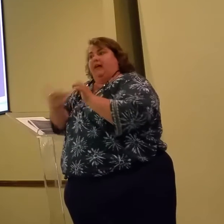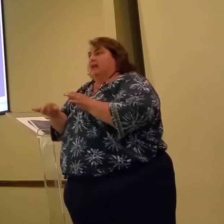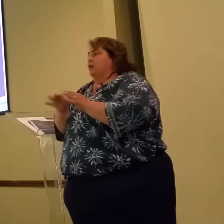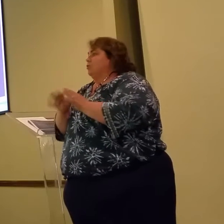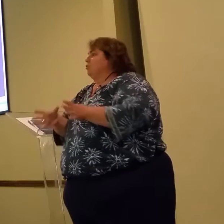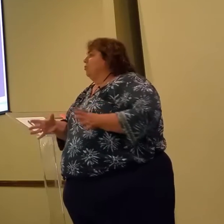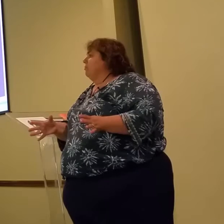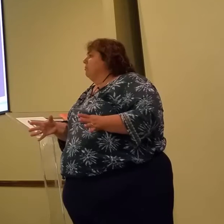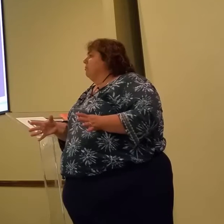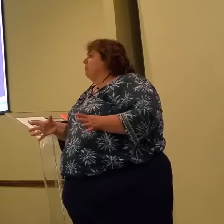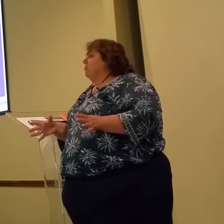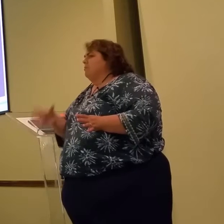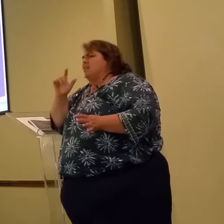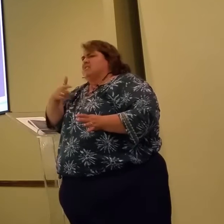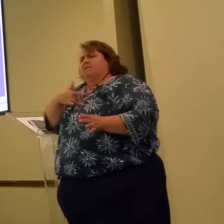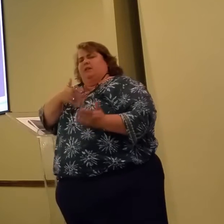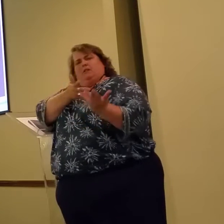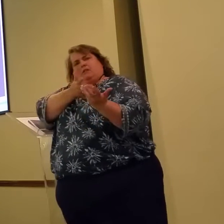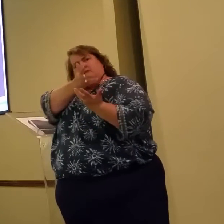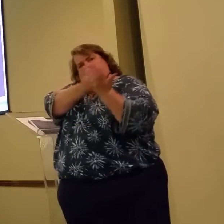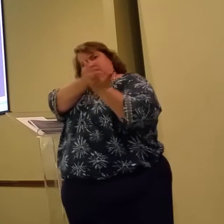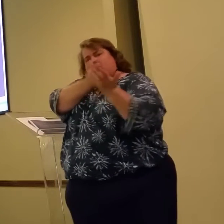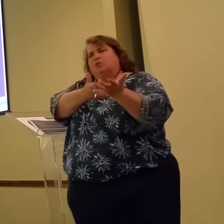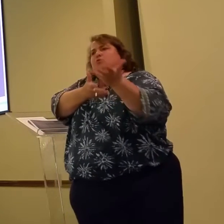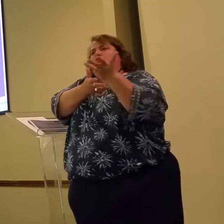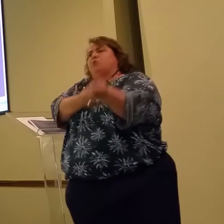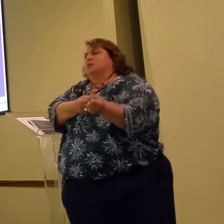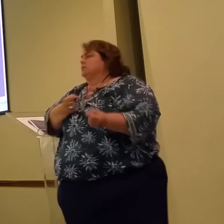You have to be able to trust your interpreters, right?